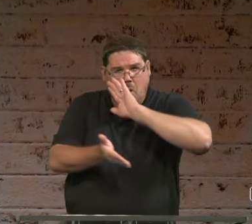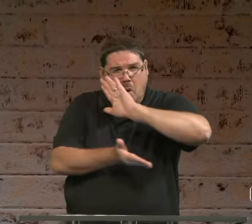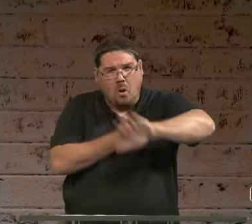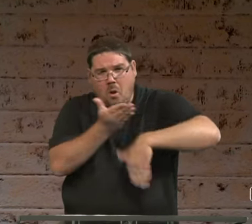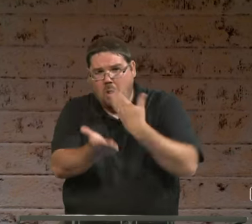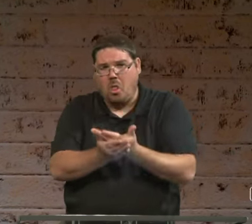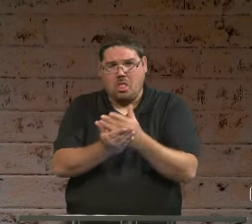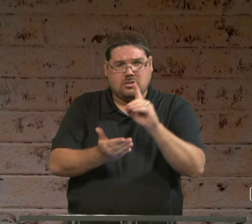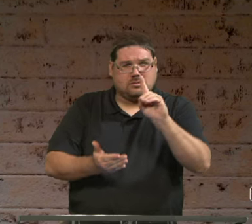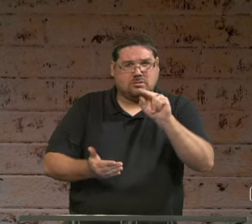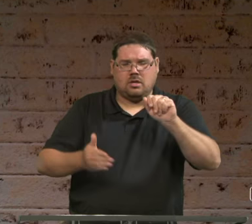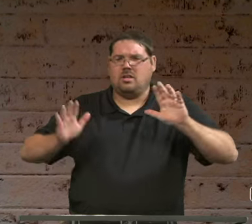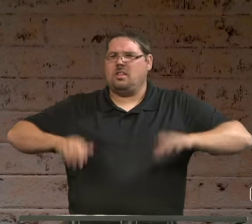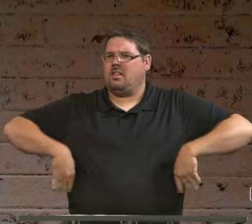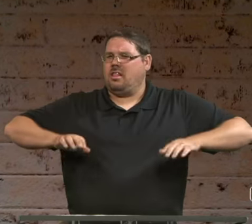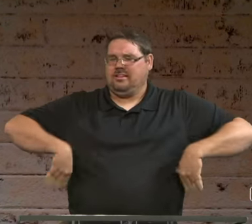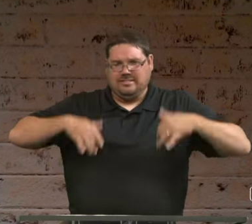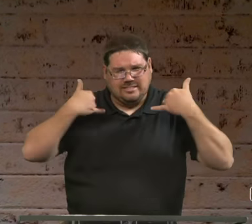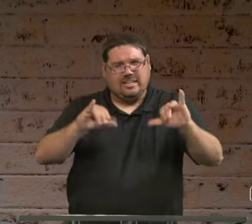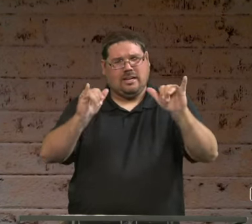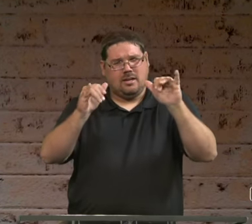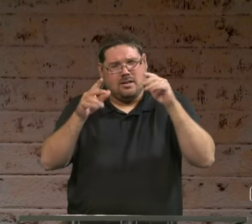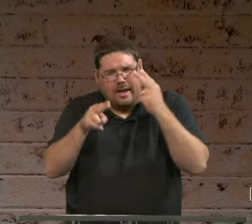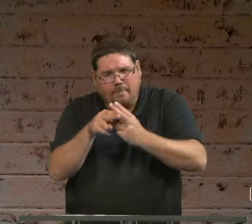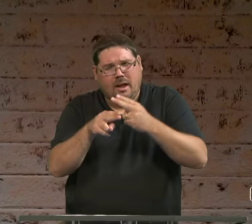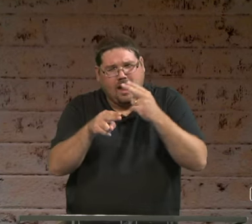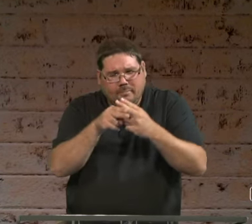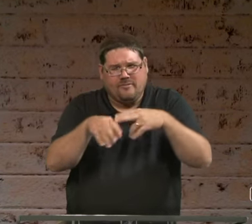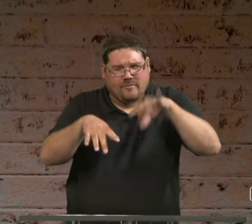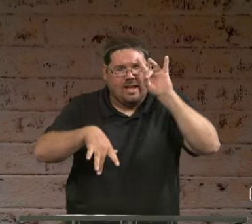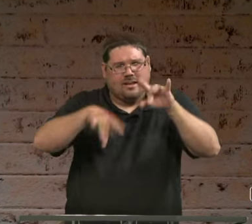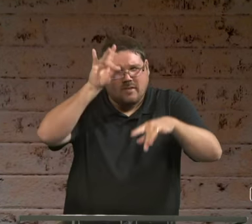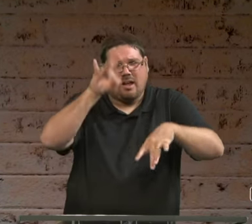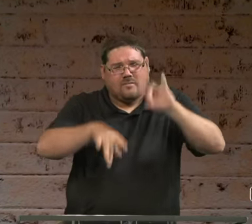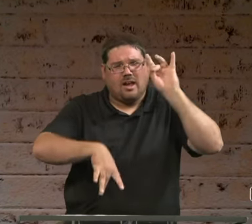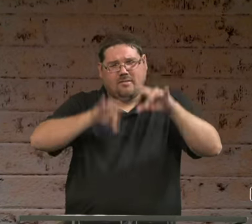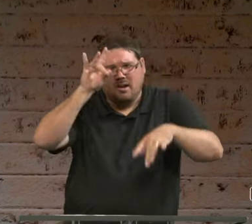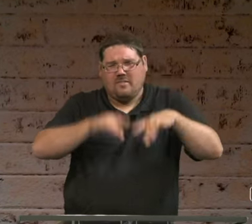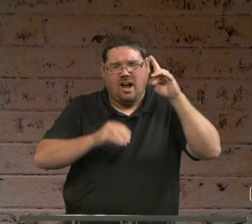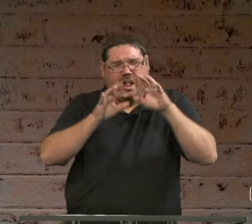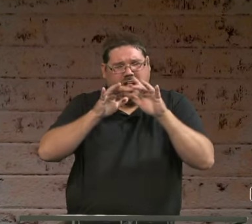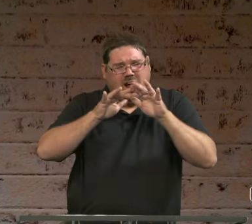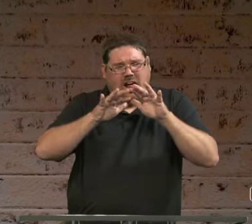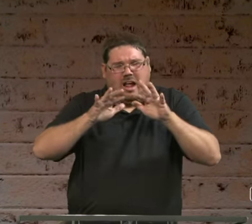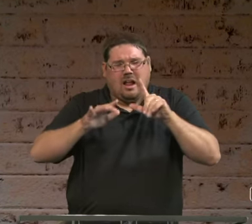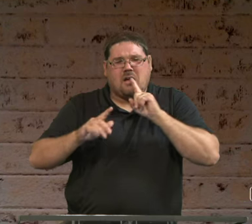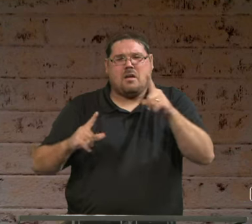have got kind of some of the idea, but they haven't mapped out all of the